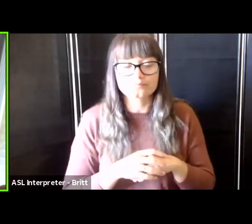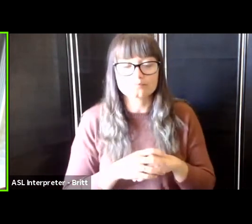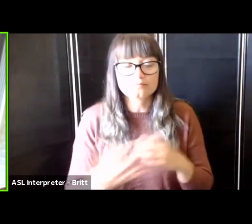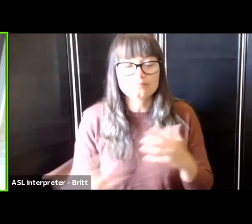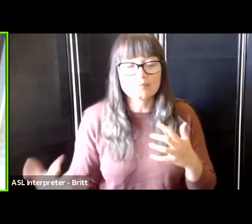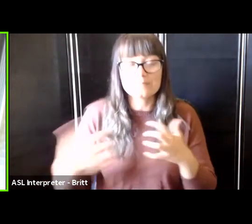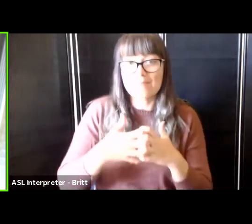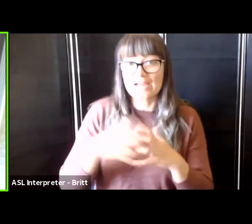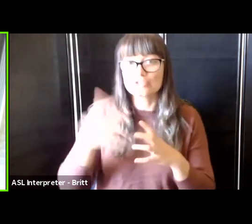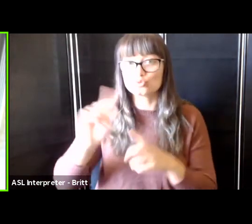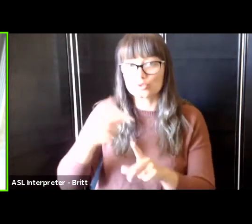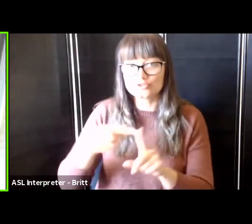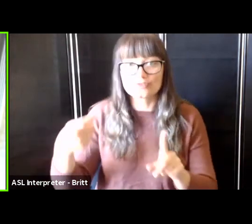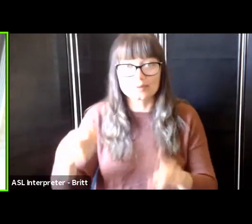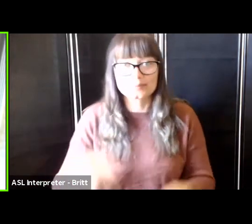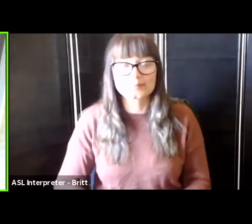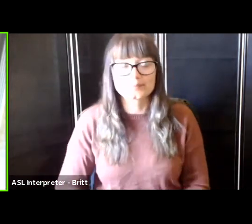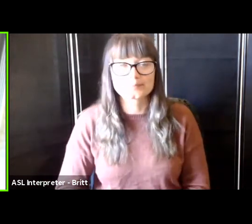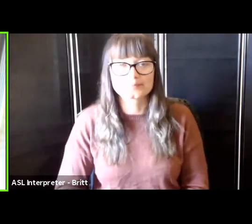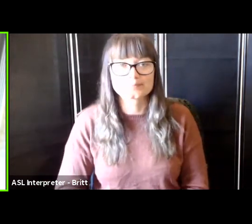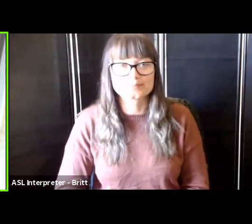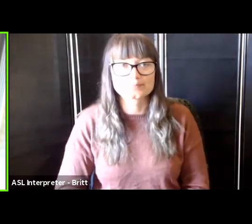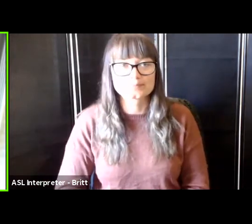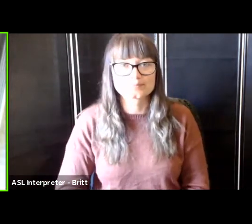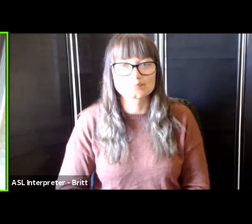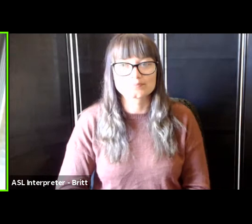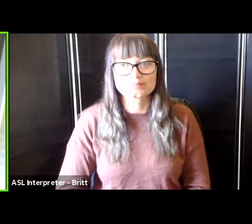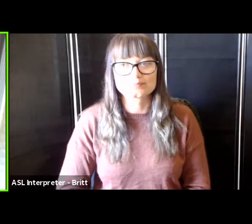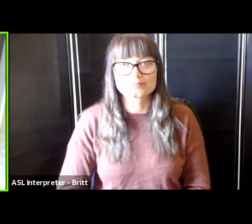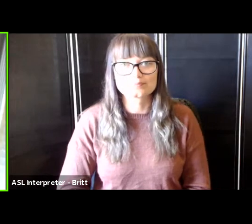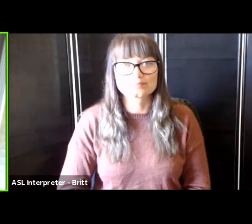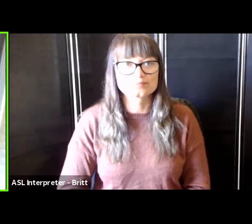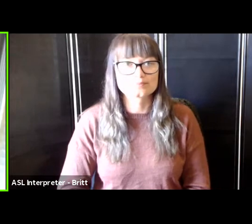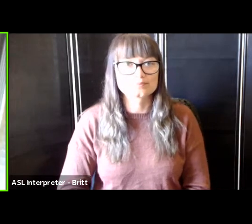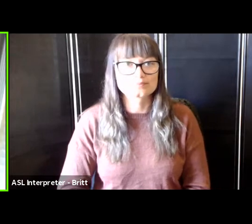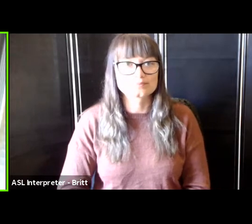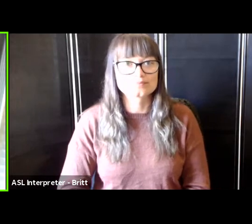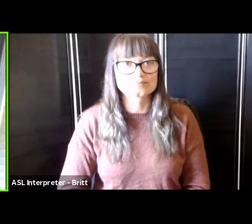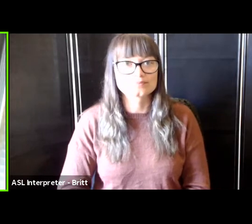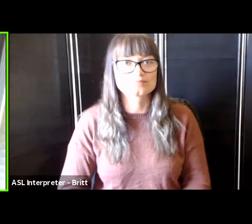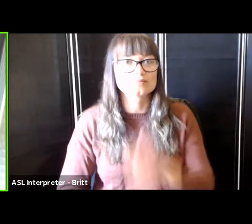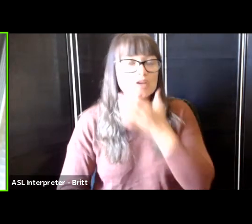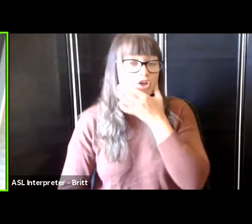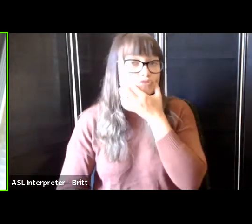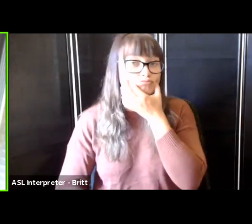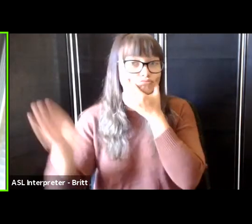you came from, okay? So we're going to head back down.